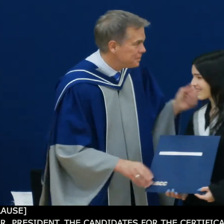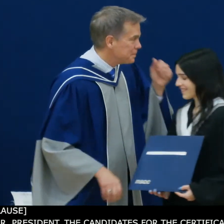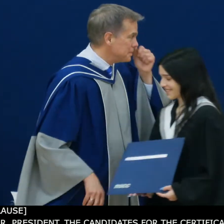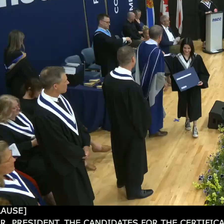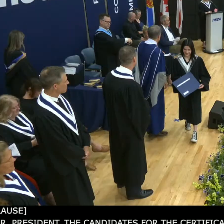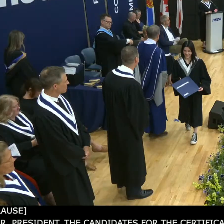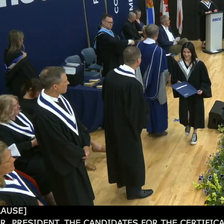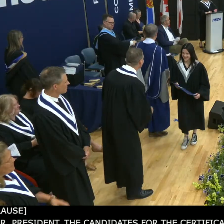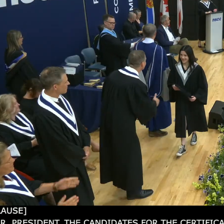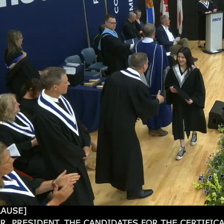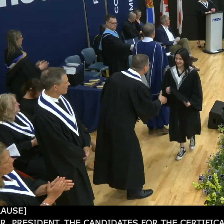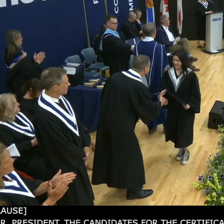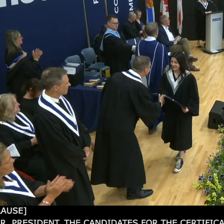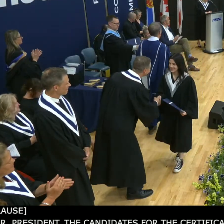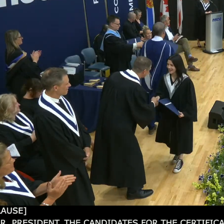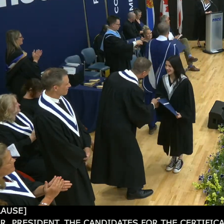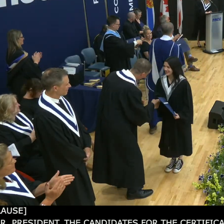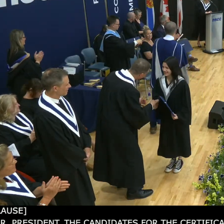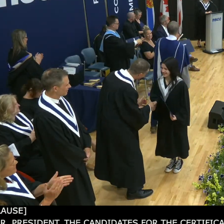Shannon Kennedy.